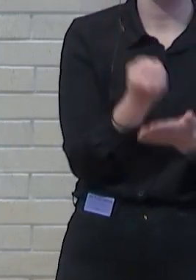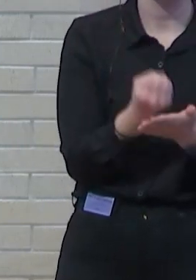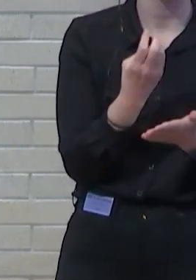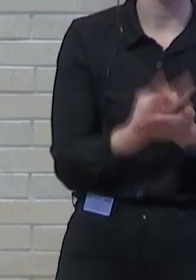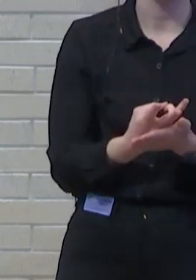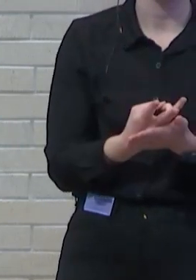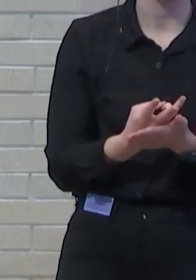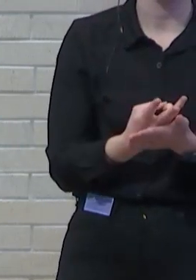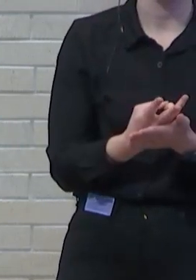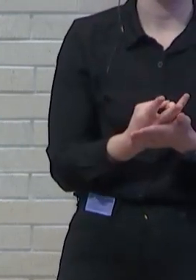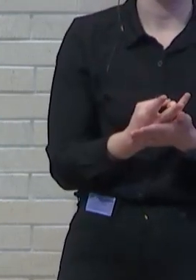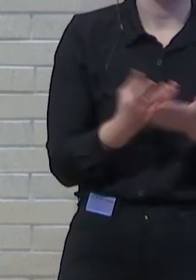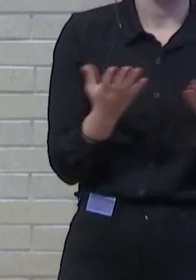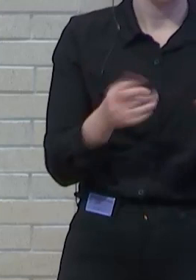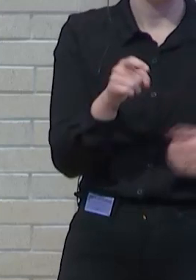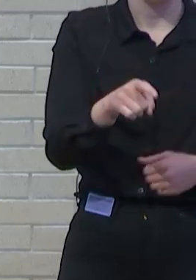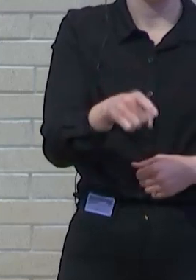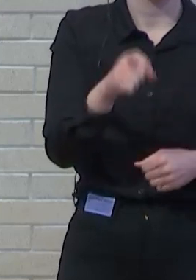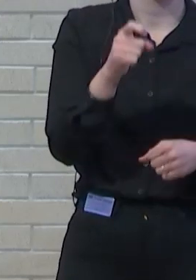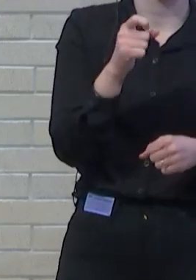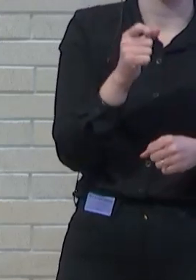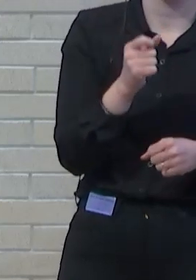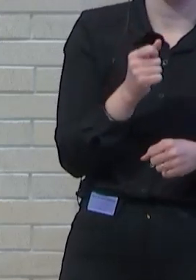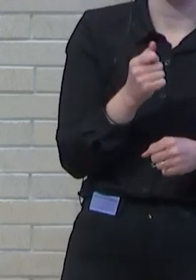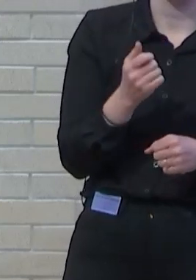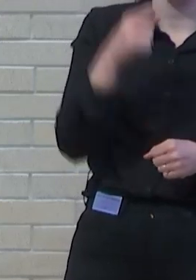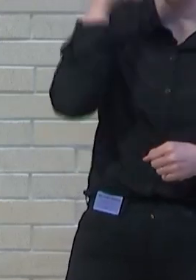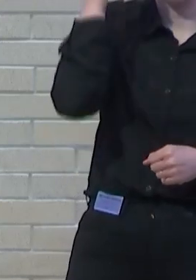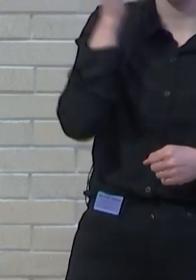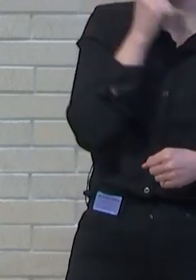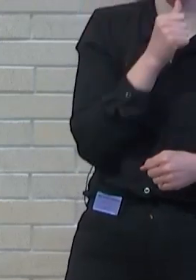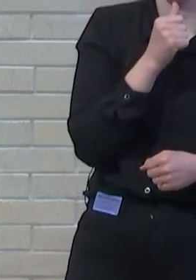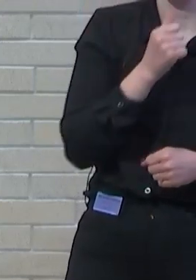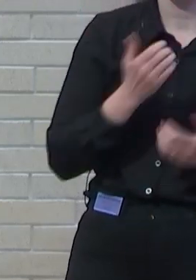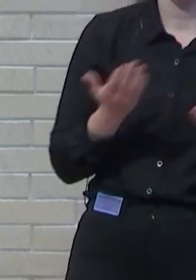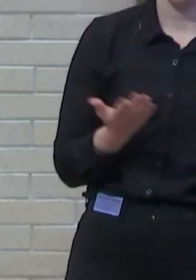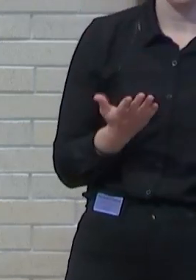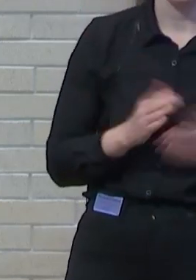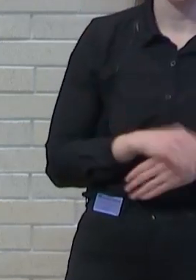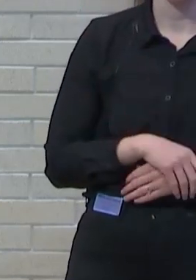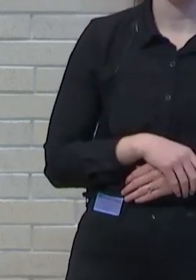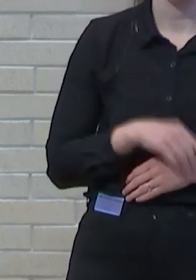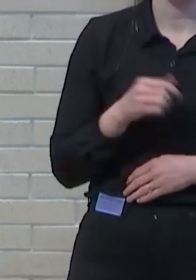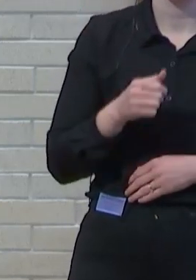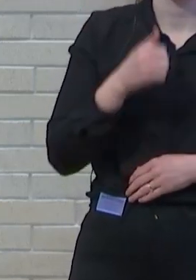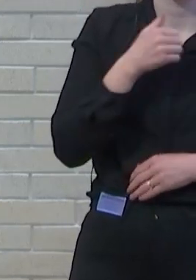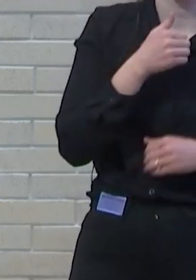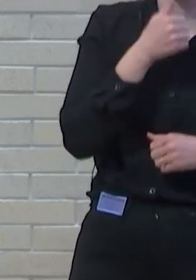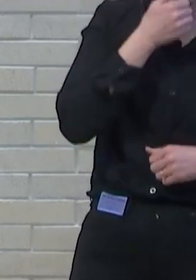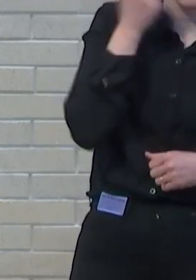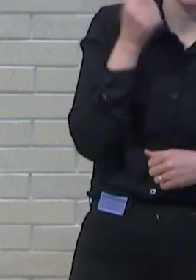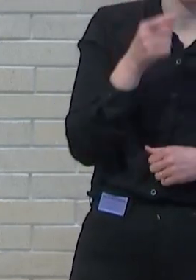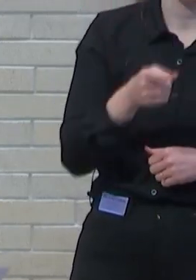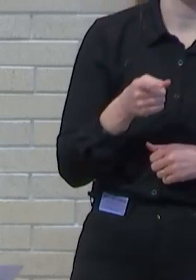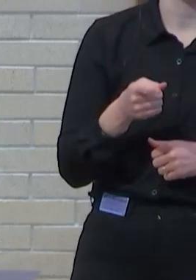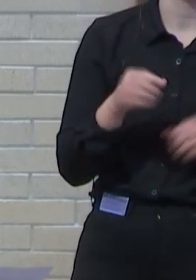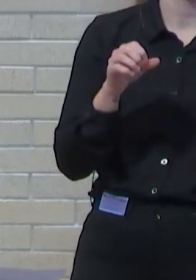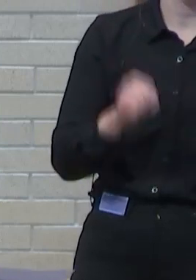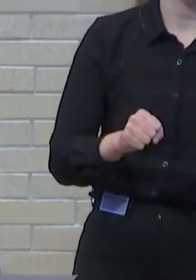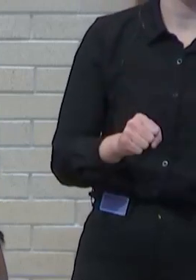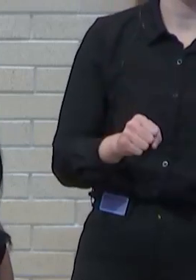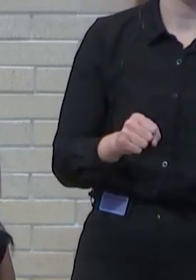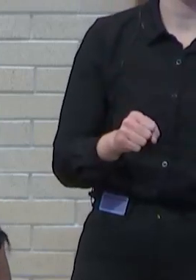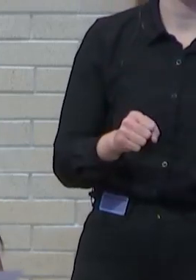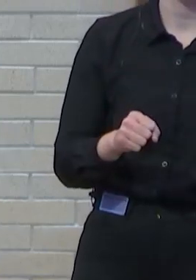What do you need, black girl? I want you to be the best you possible. I want you to surpass the stars and live the dreams